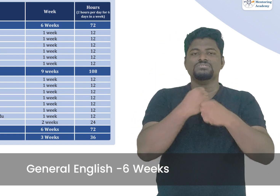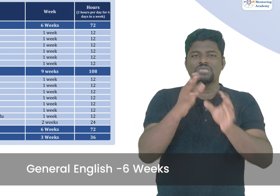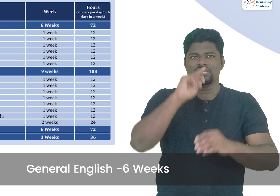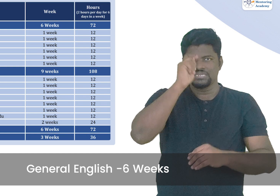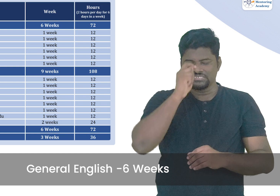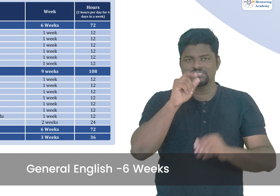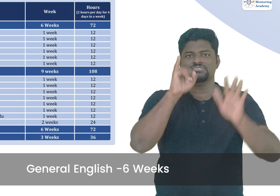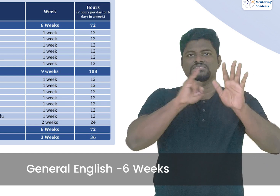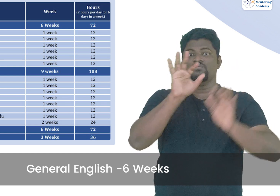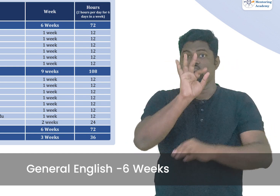General English 6 weeks.